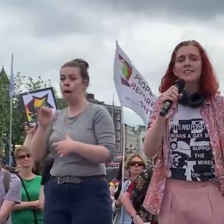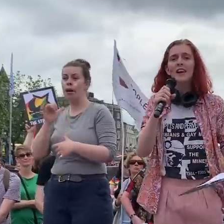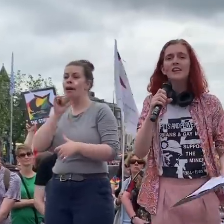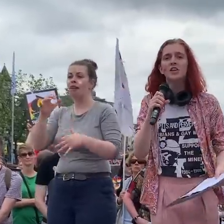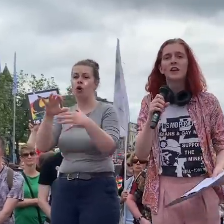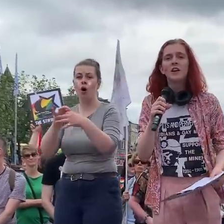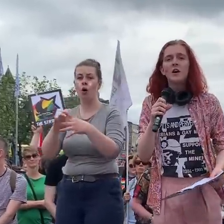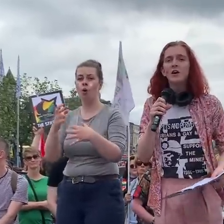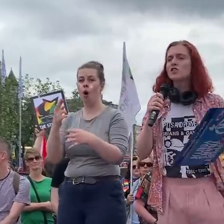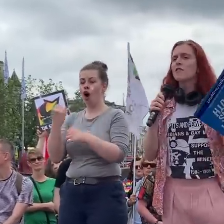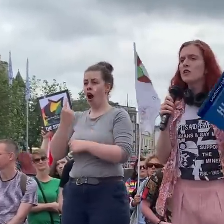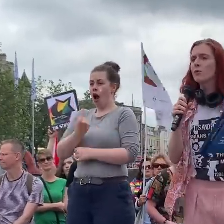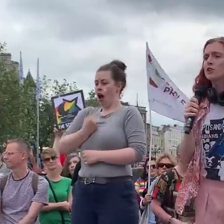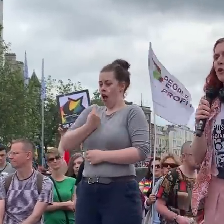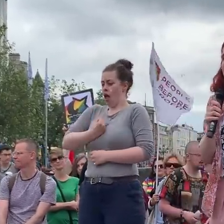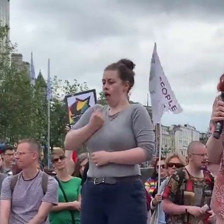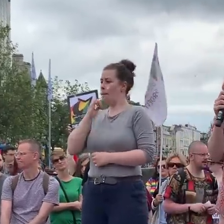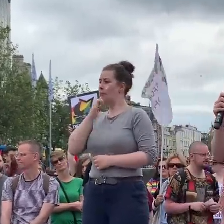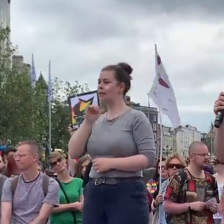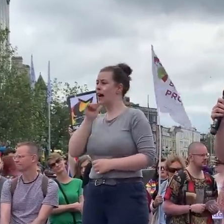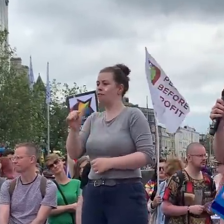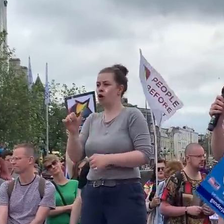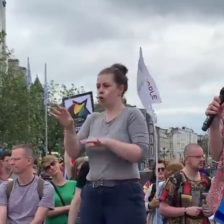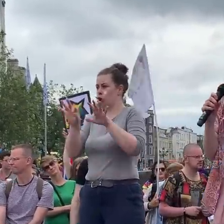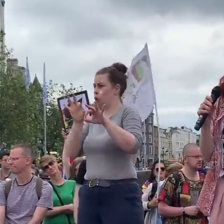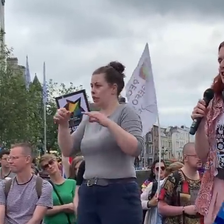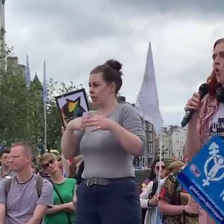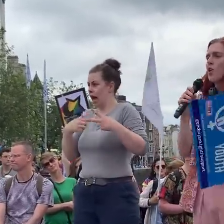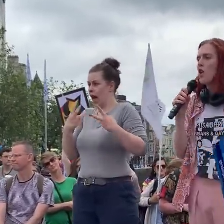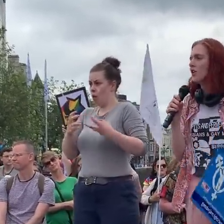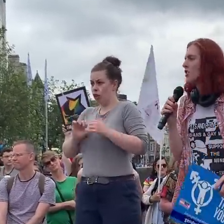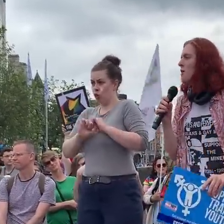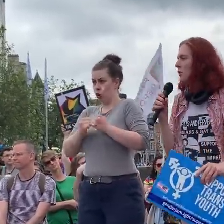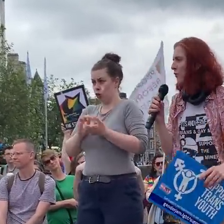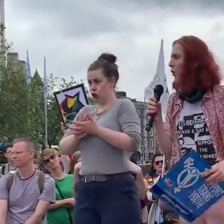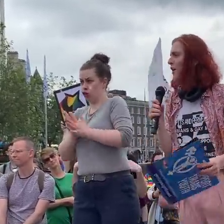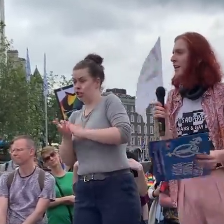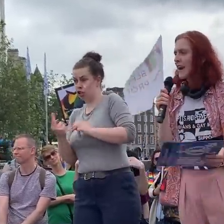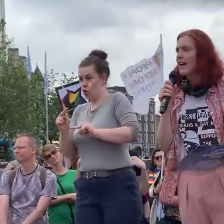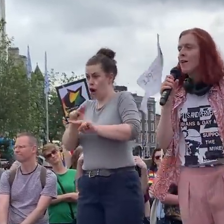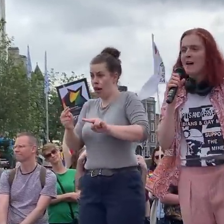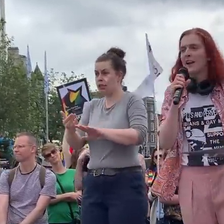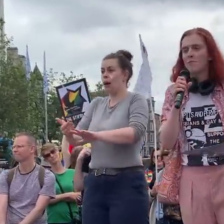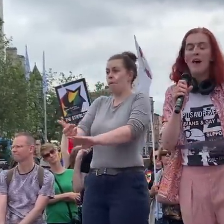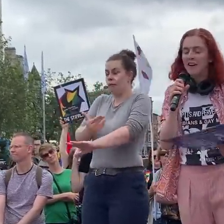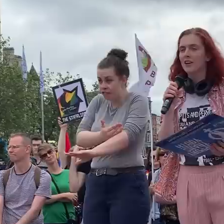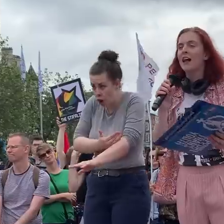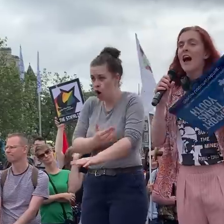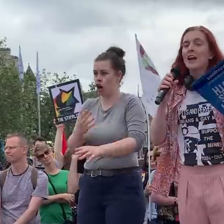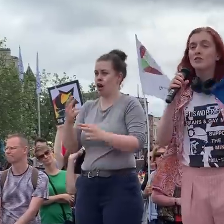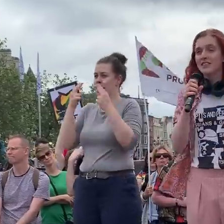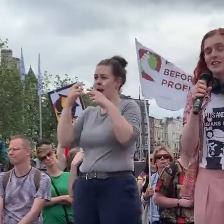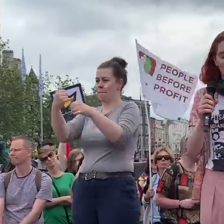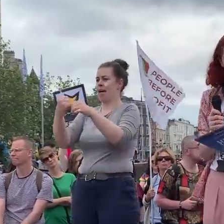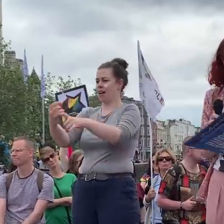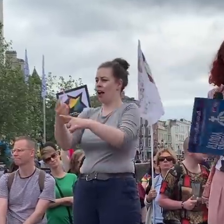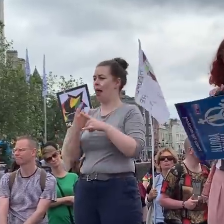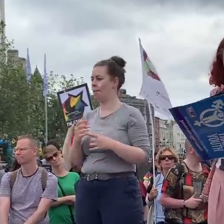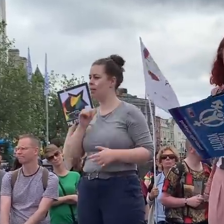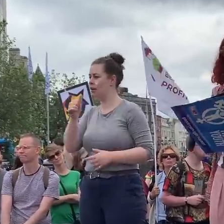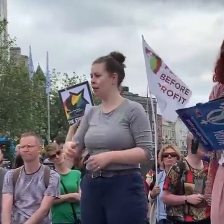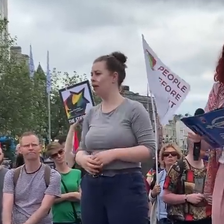or isolation because you have no choice about whether you socially transition or not before getting medical